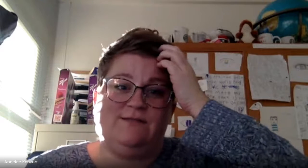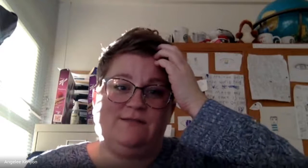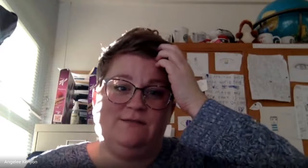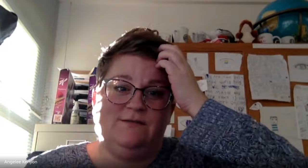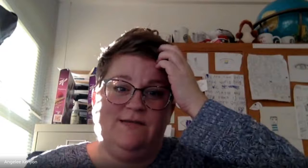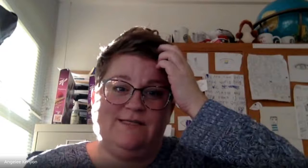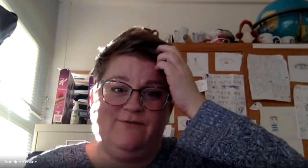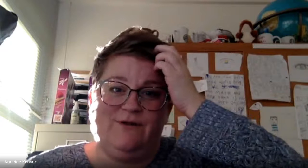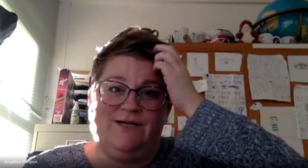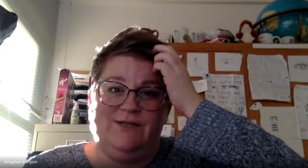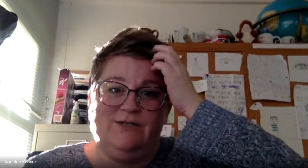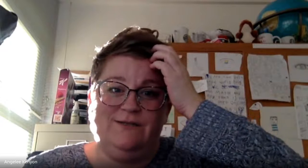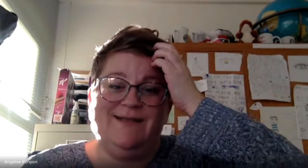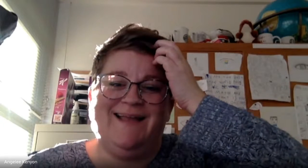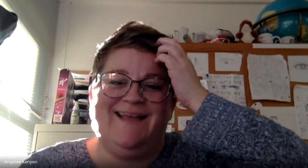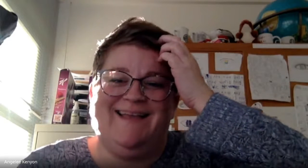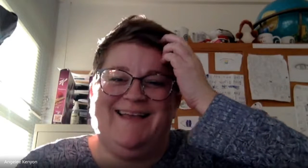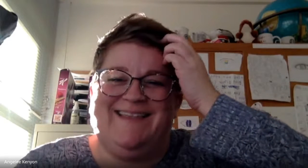favorites except for color.